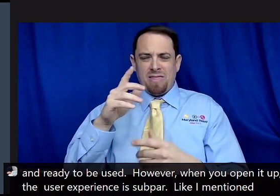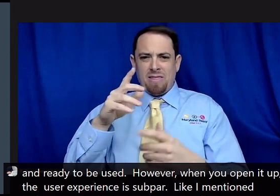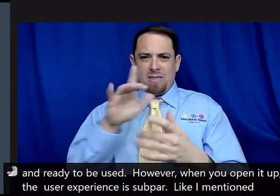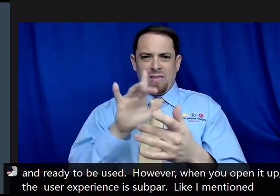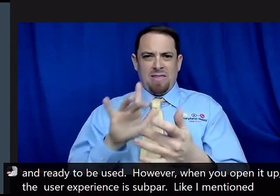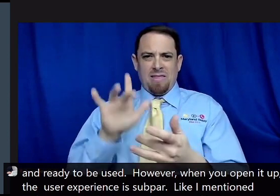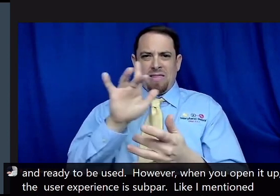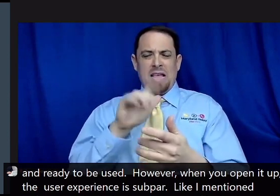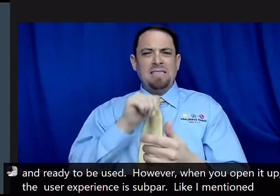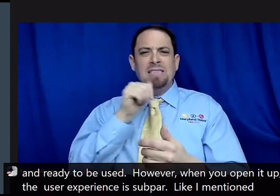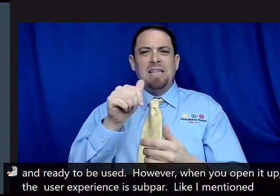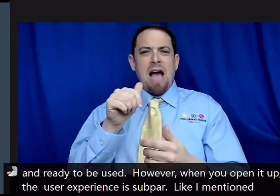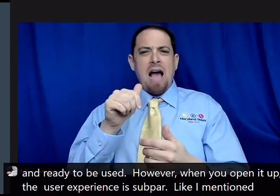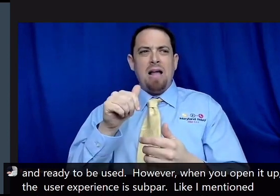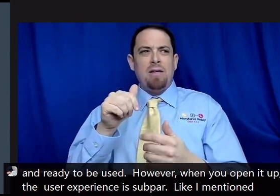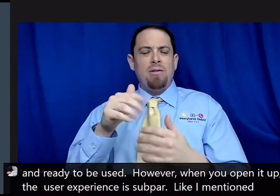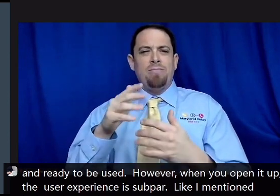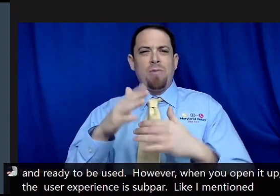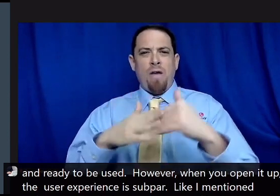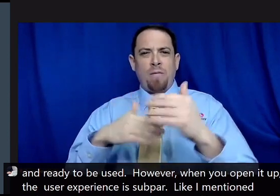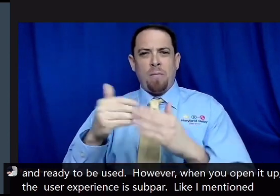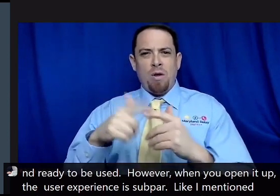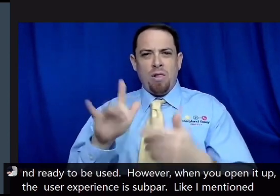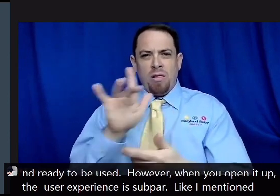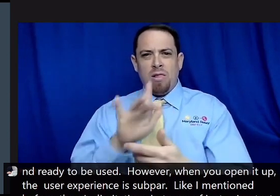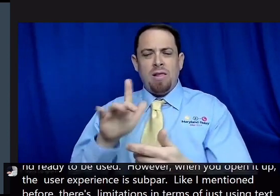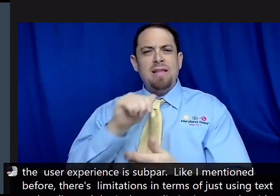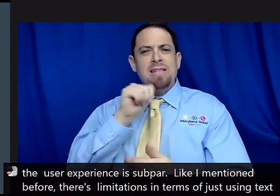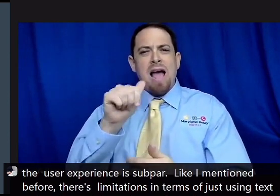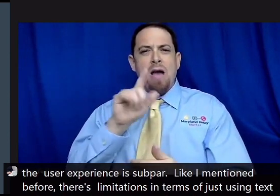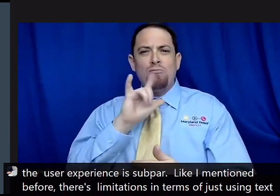due to limitations on the side of the carrier.